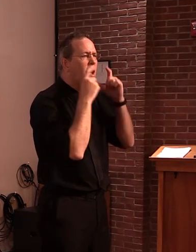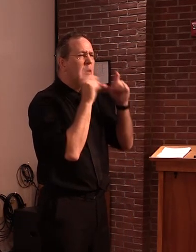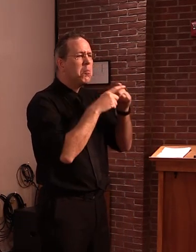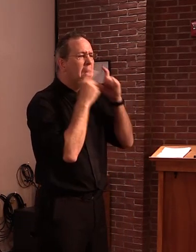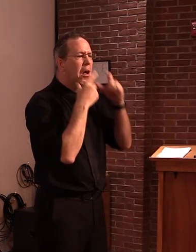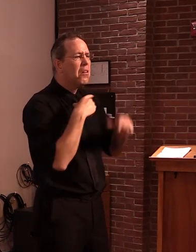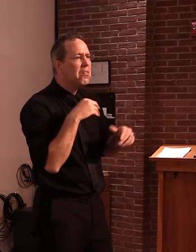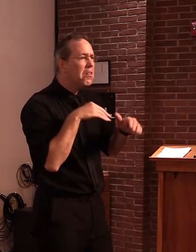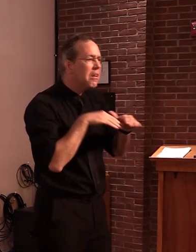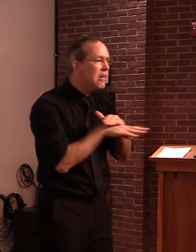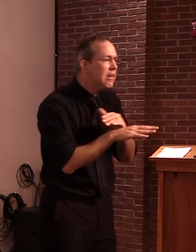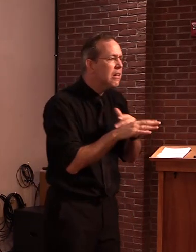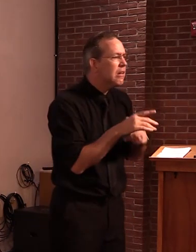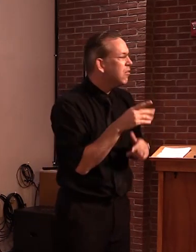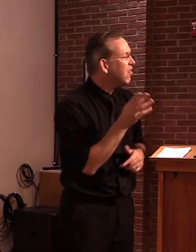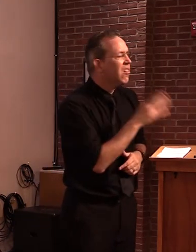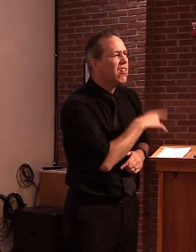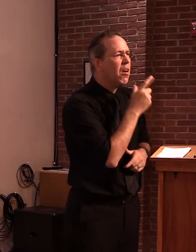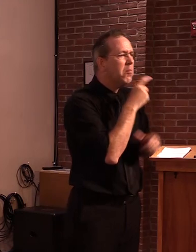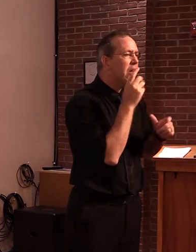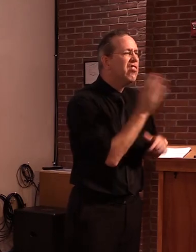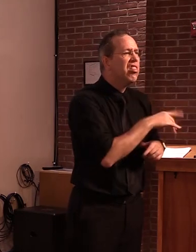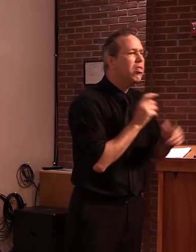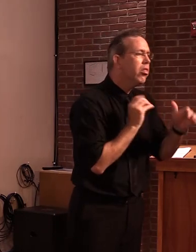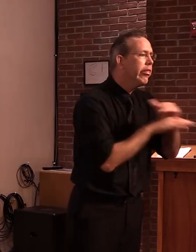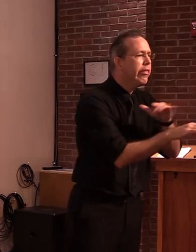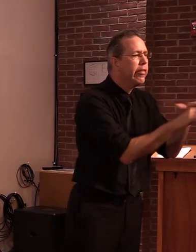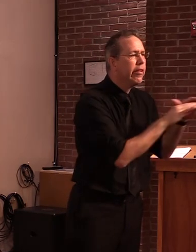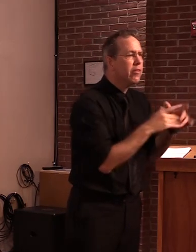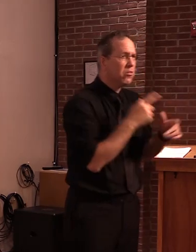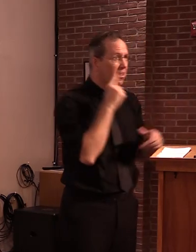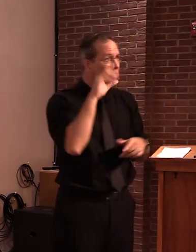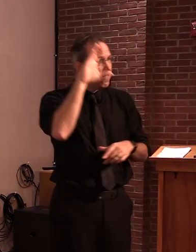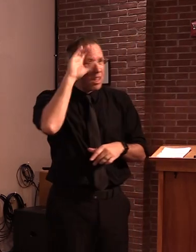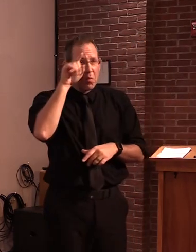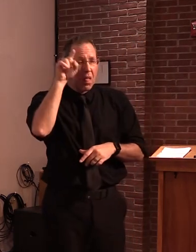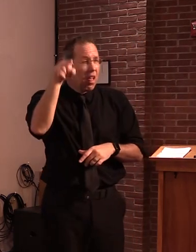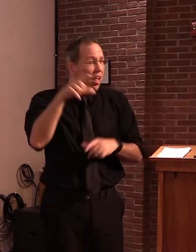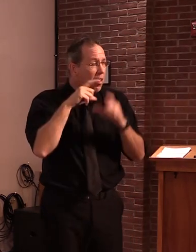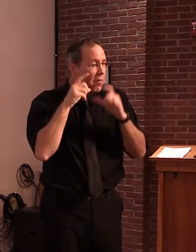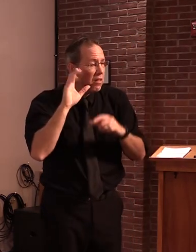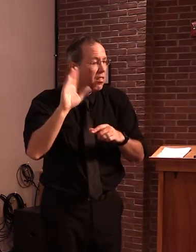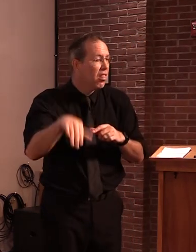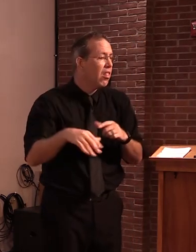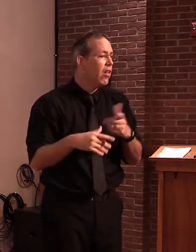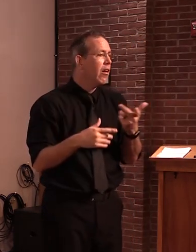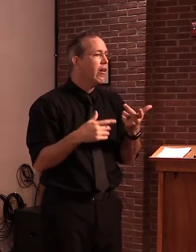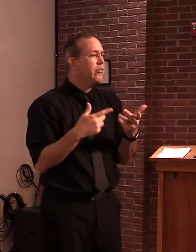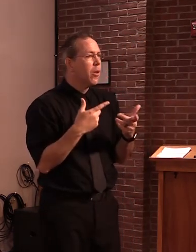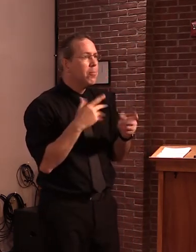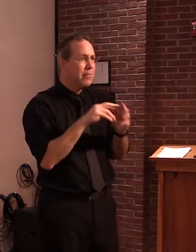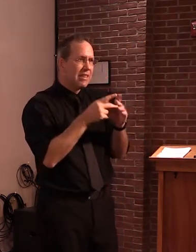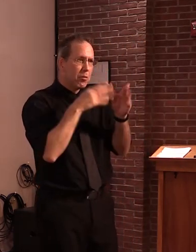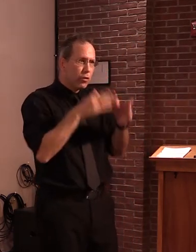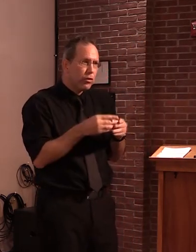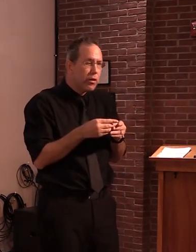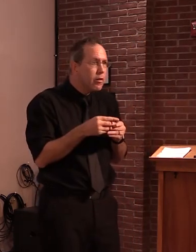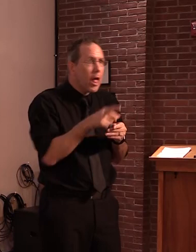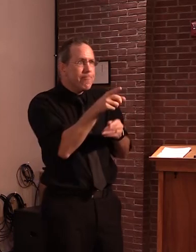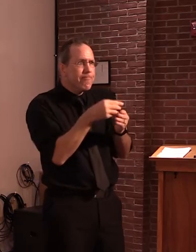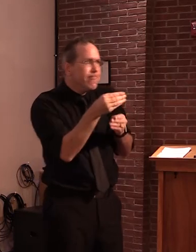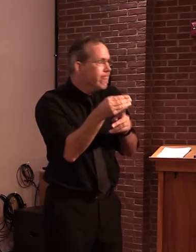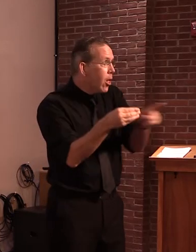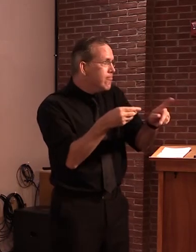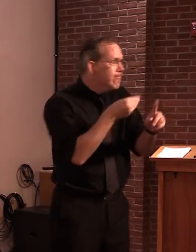just, you know, you got to go to where the problem is, kind of thing. That's why I was wondering if this is just going to be passive